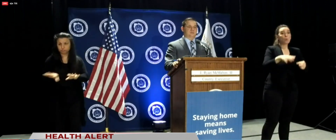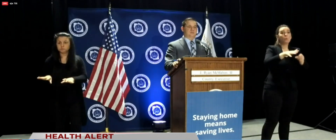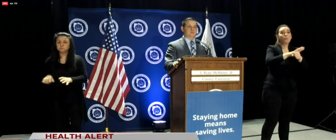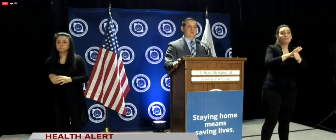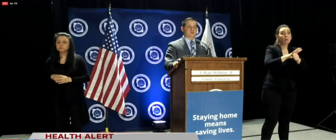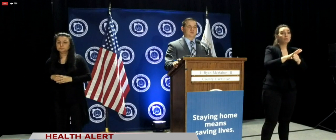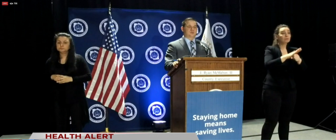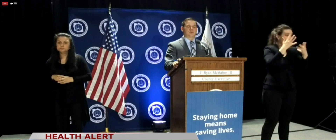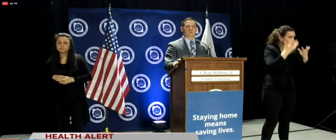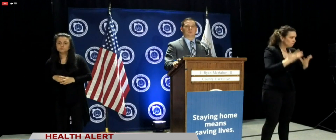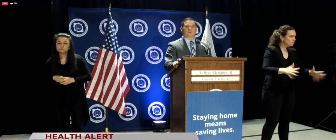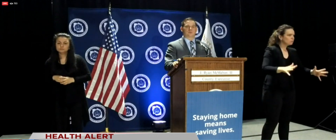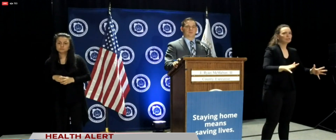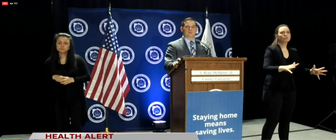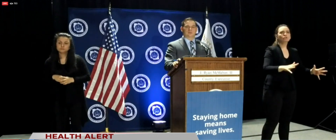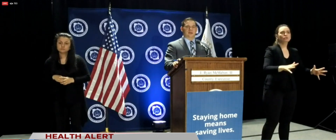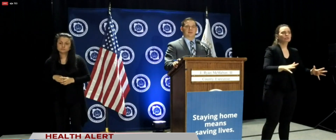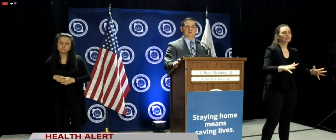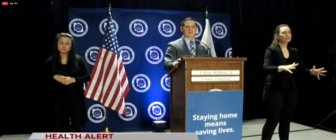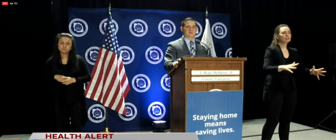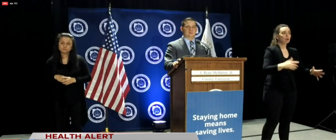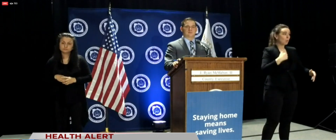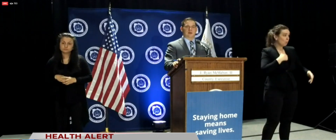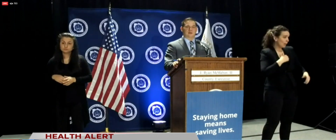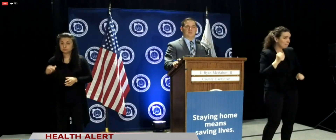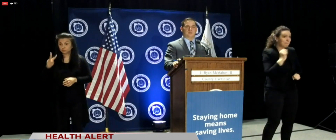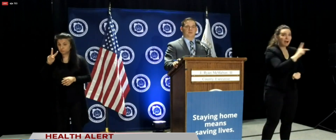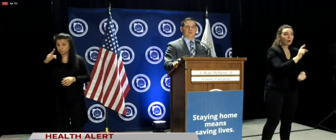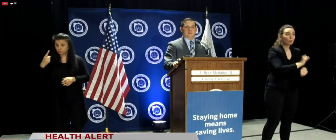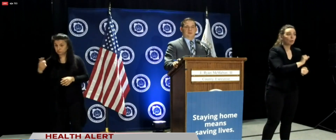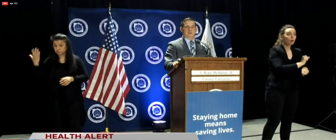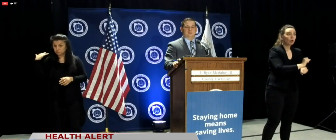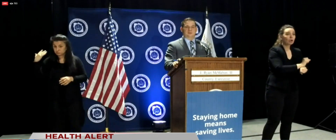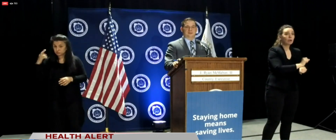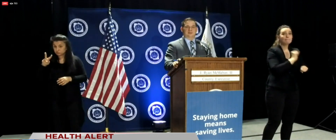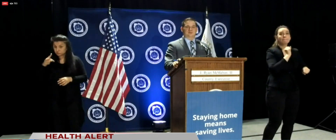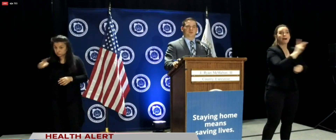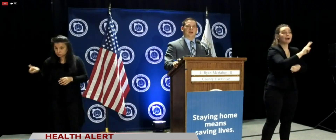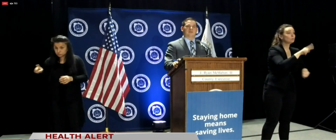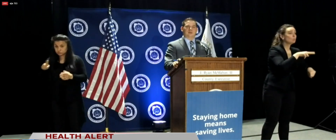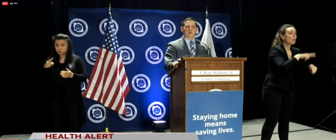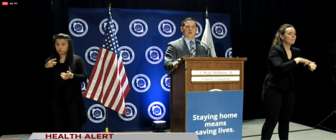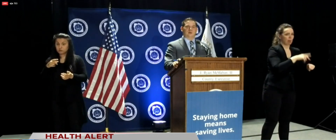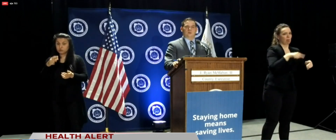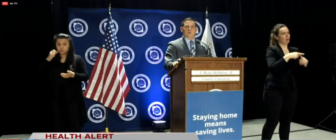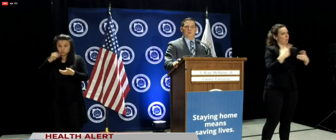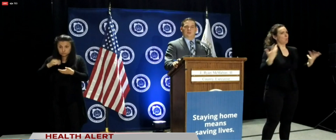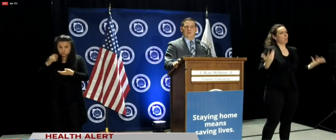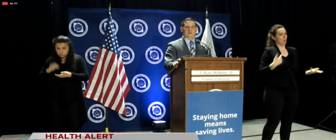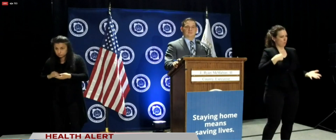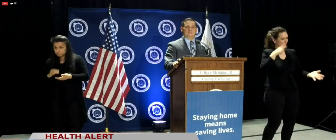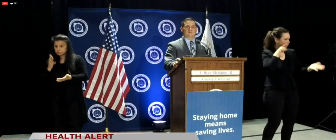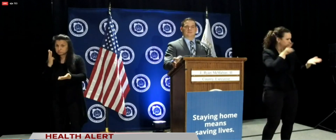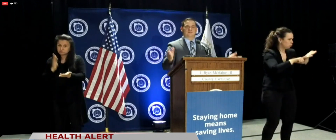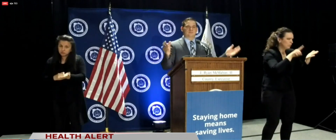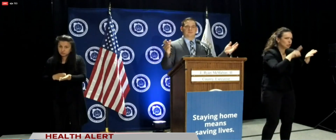our first 2 cases, right? Couple, they didn't travel anywhere. Who